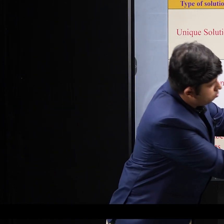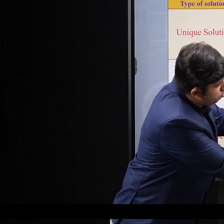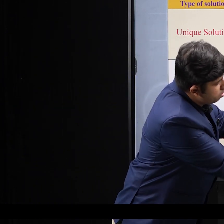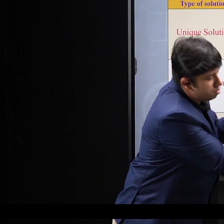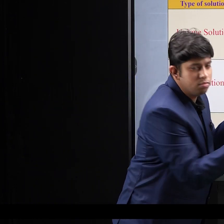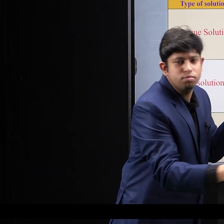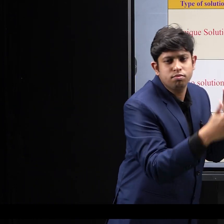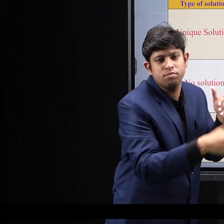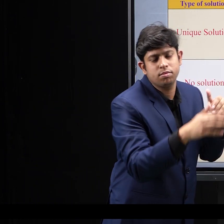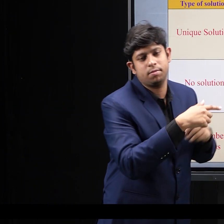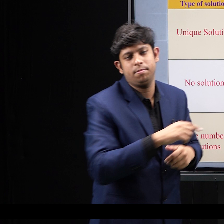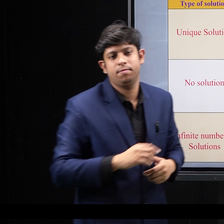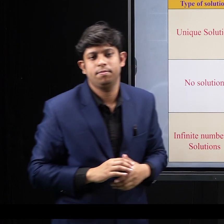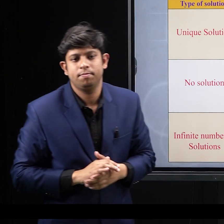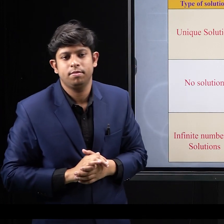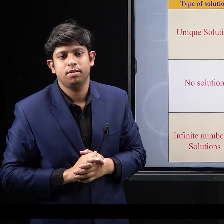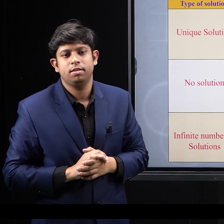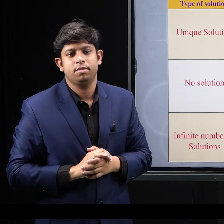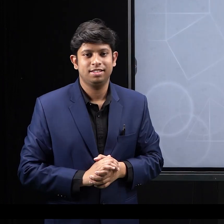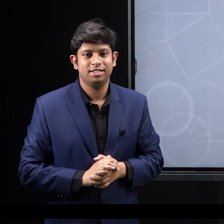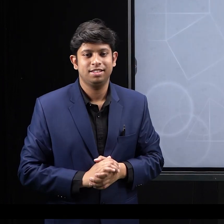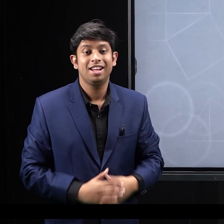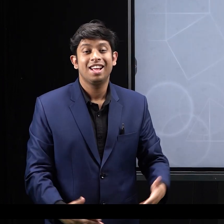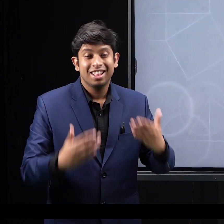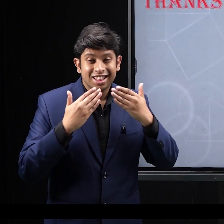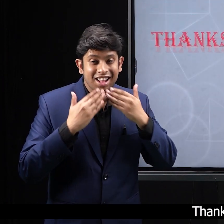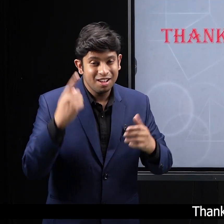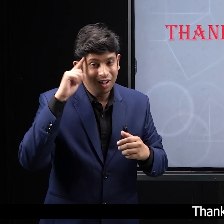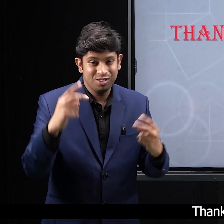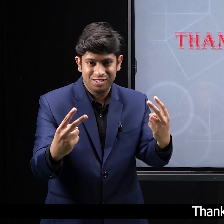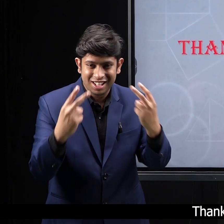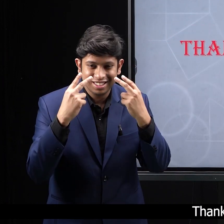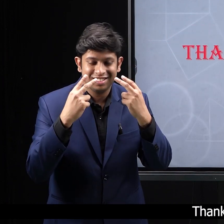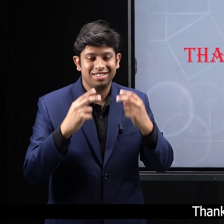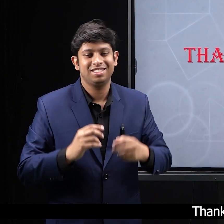Thanks for watching.